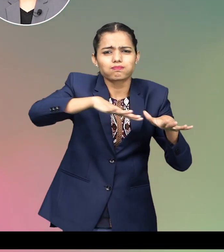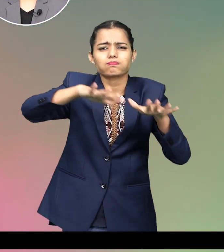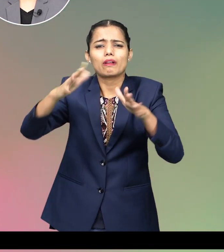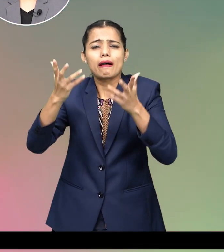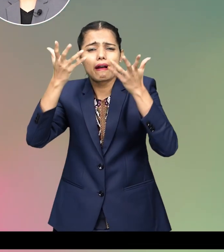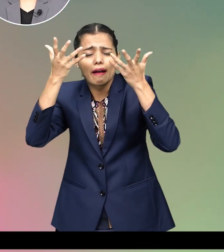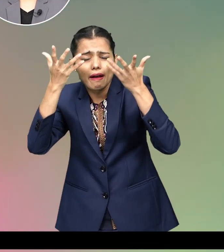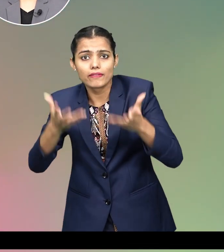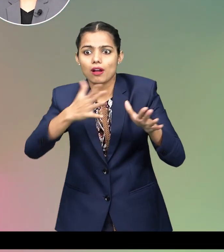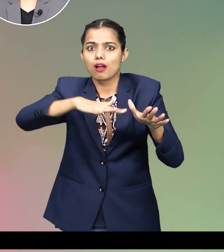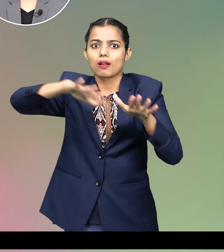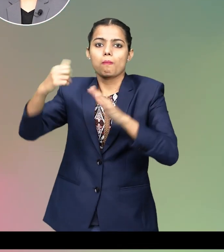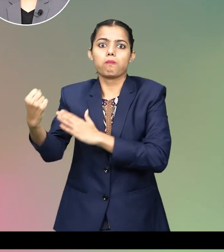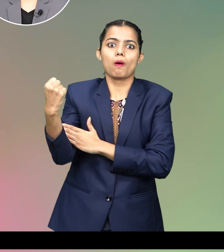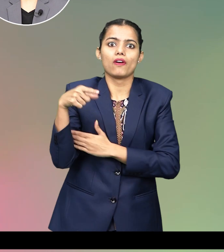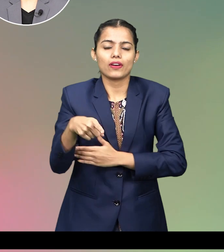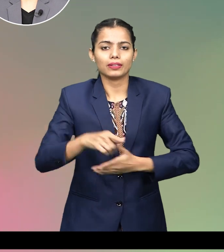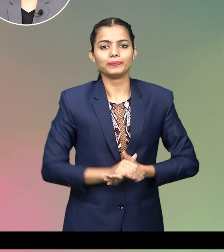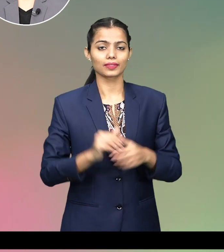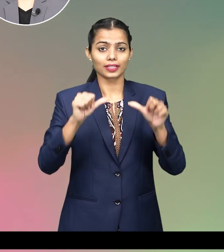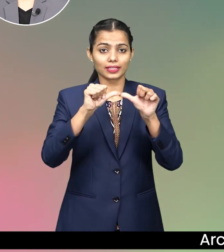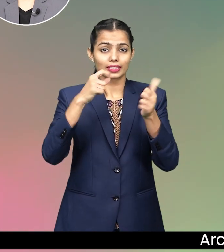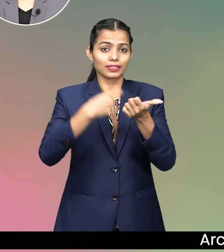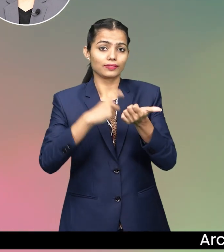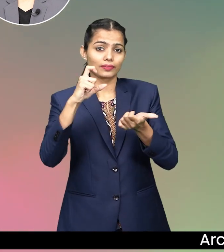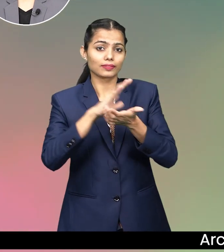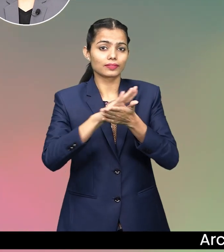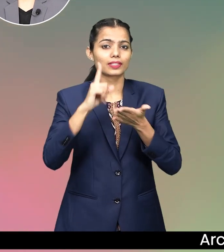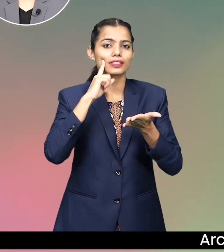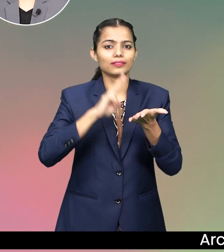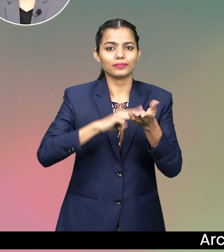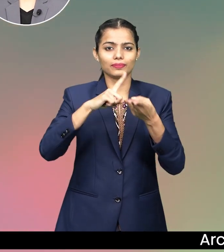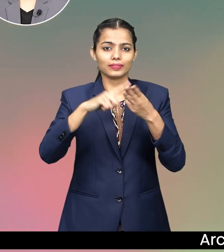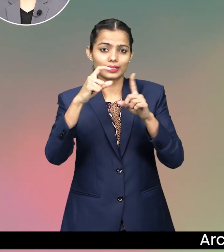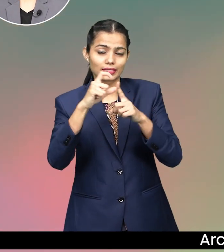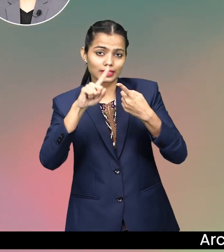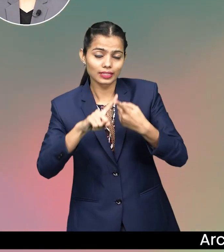and force Archimedes principle